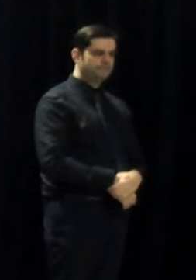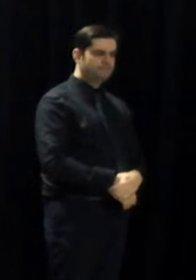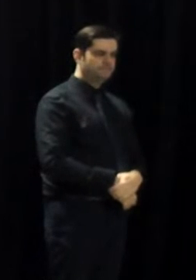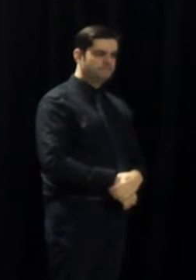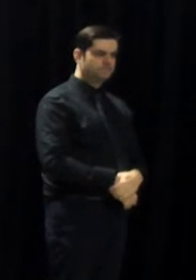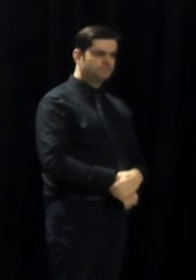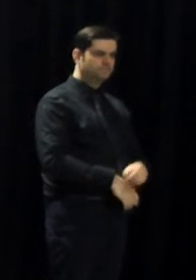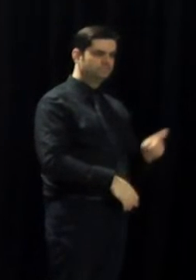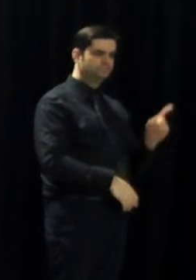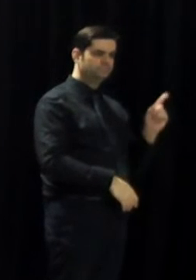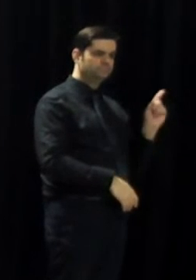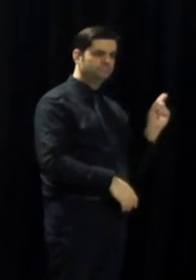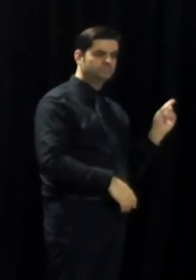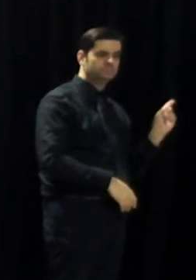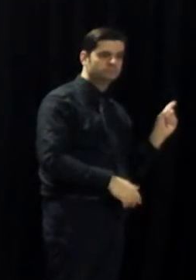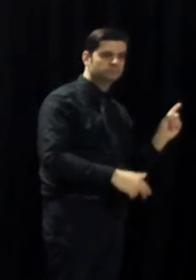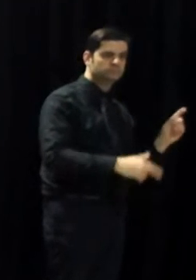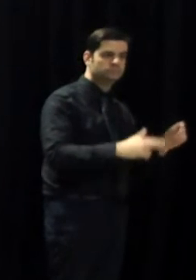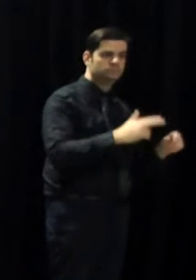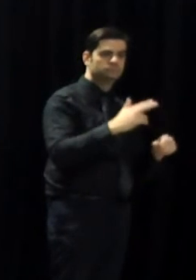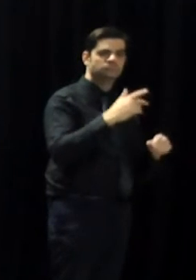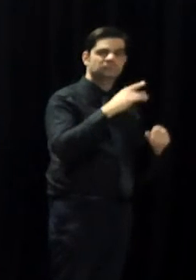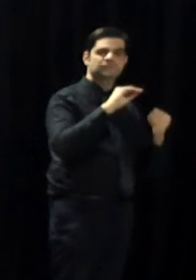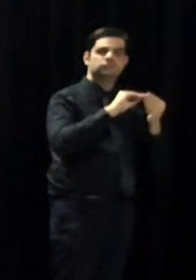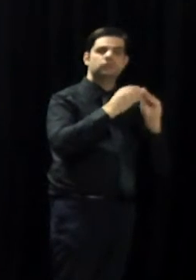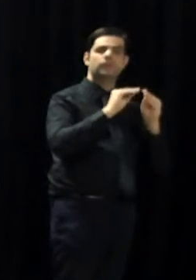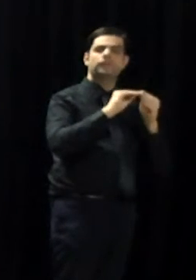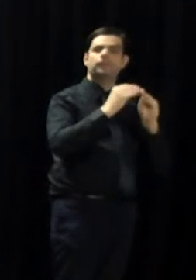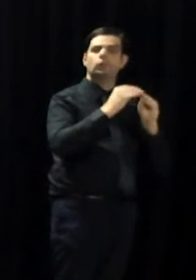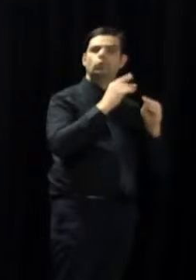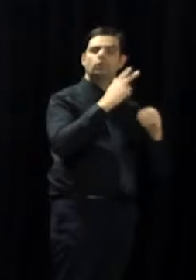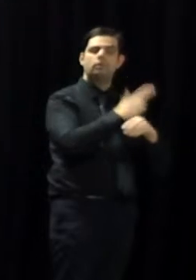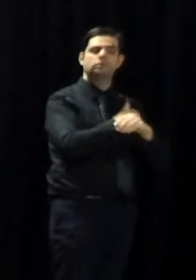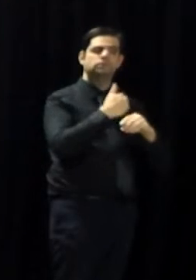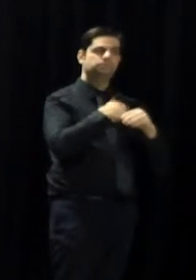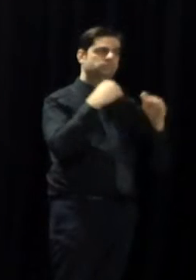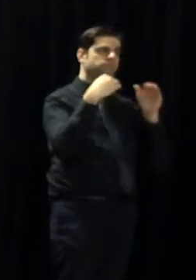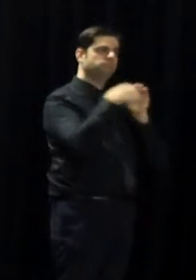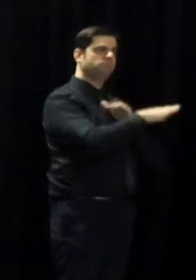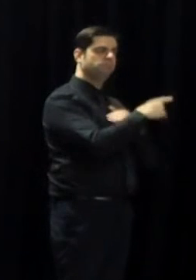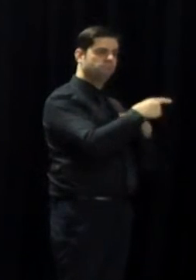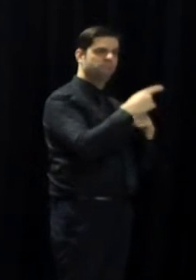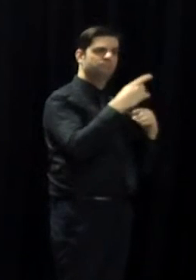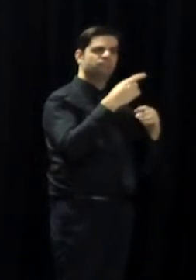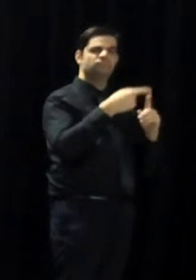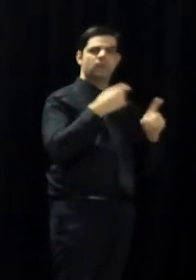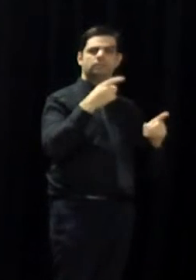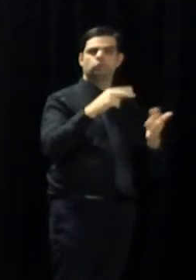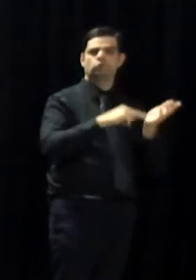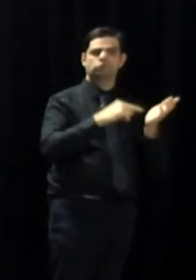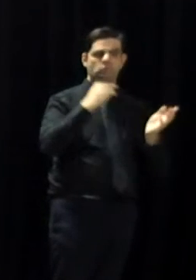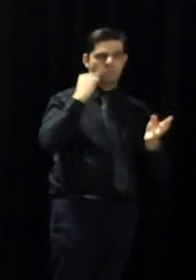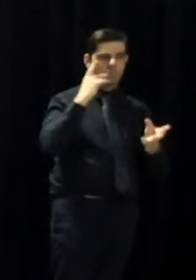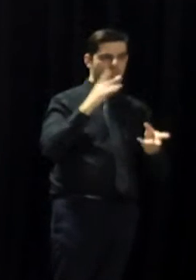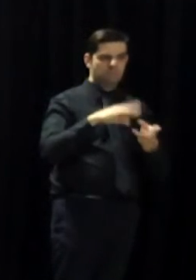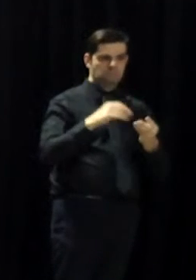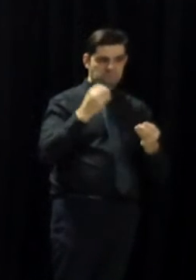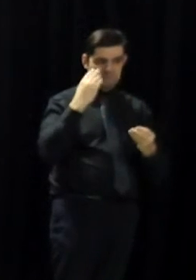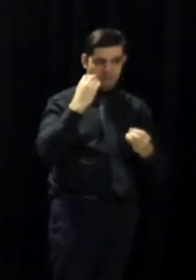of questions. I believe it is imminent that will be approved. That's very important because that takes your